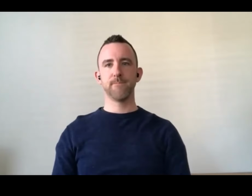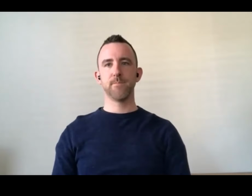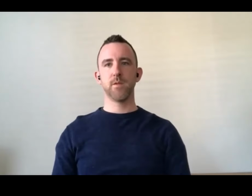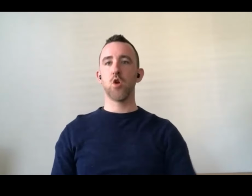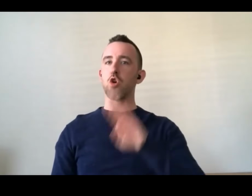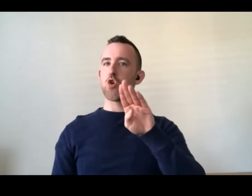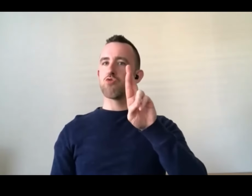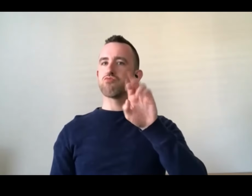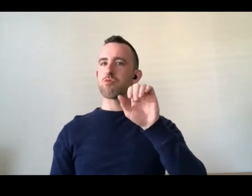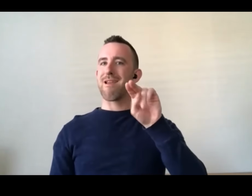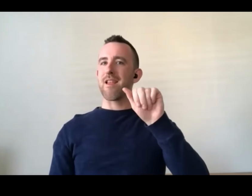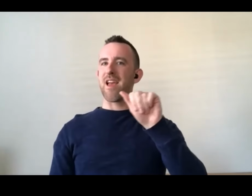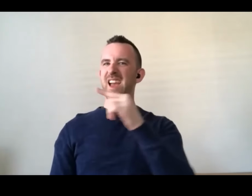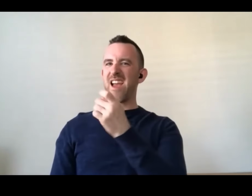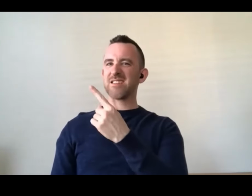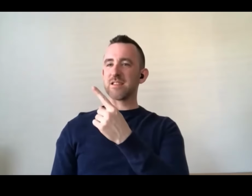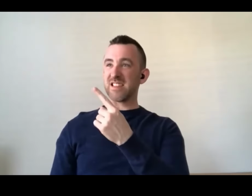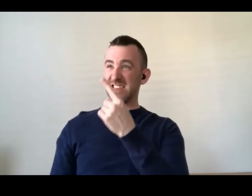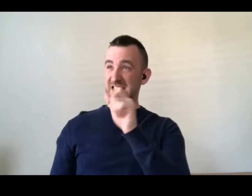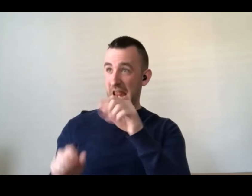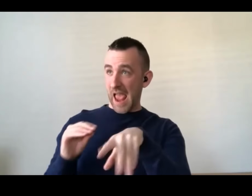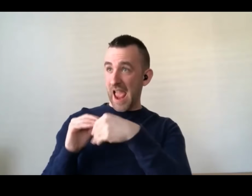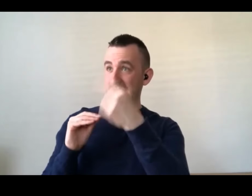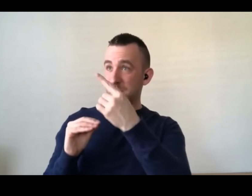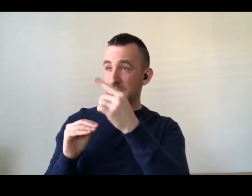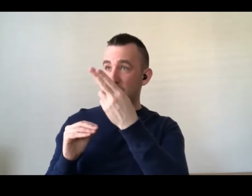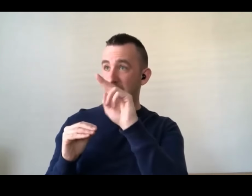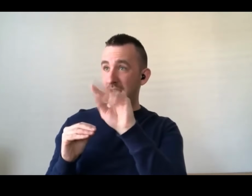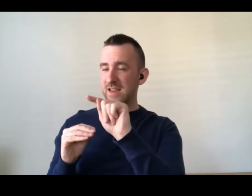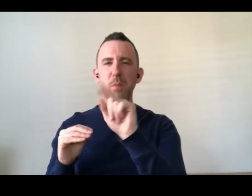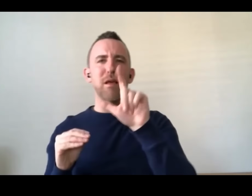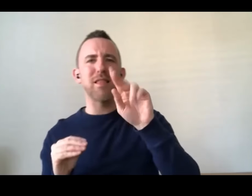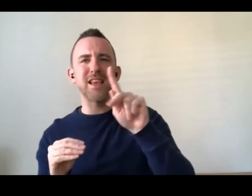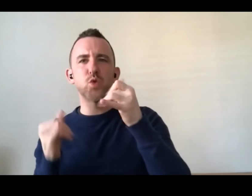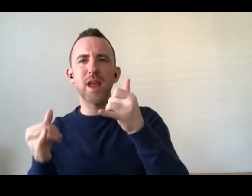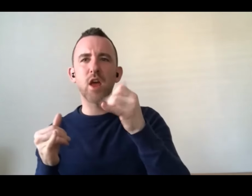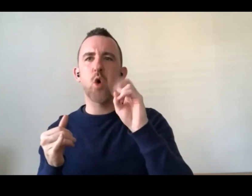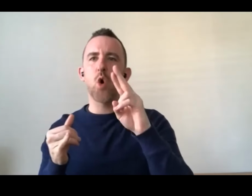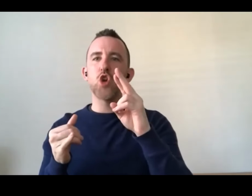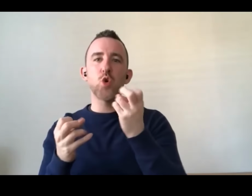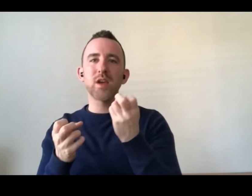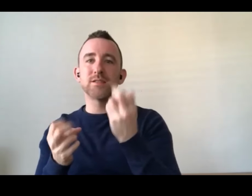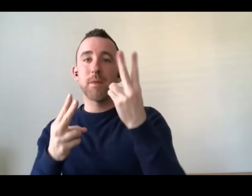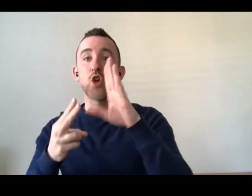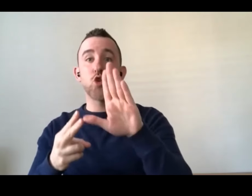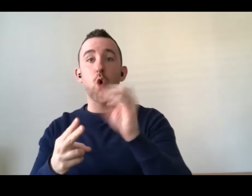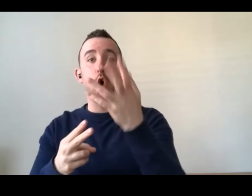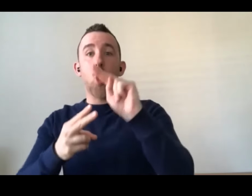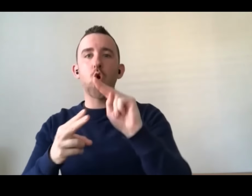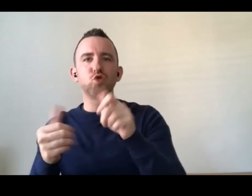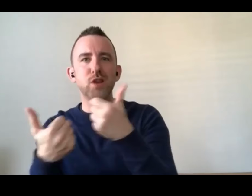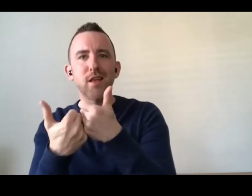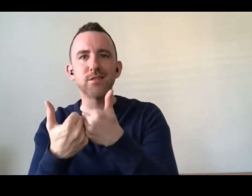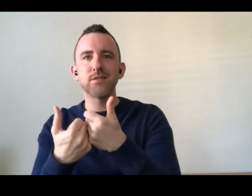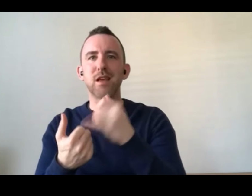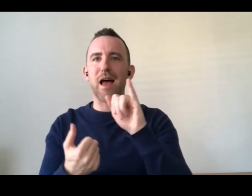Brianna asks, can I add something to the hunt? Yes, there will be a link going up today or tomorrow where you can submit your own hunt items, your own challenges, ideas